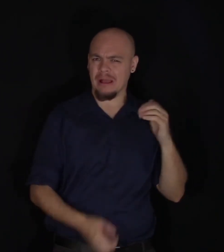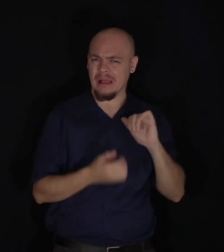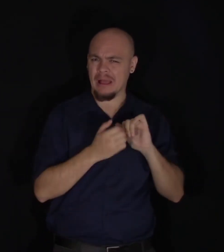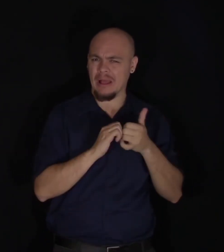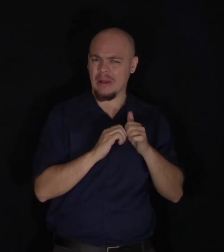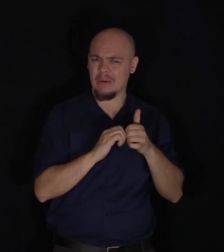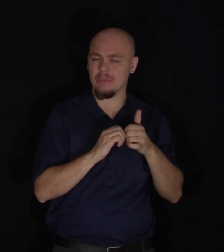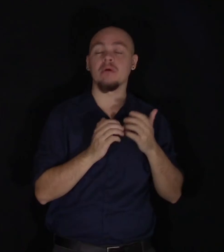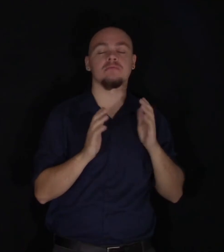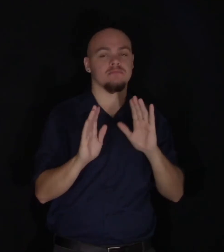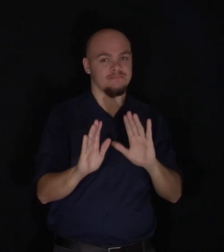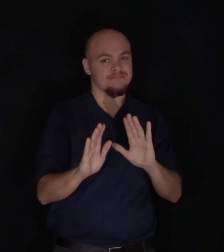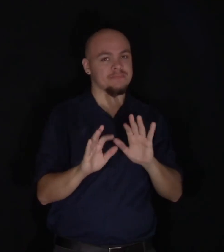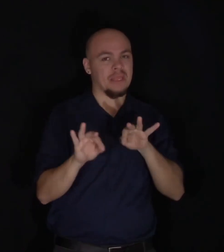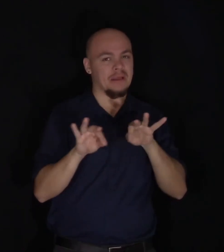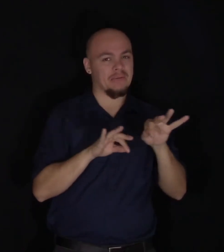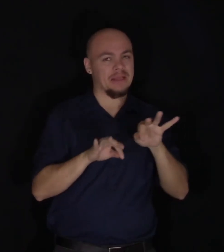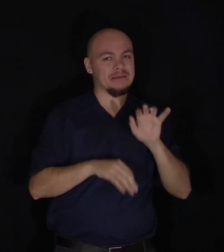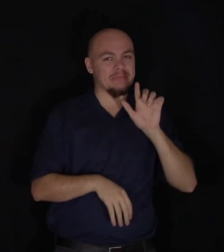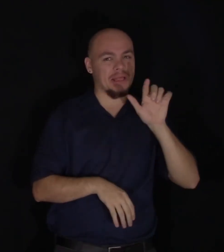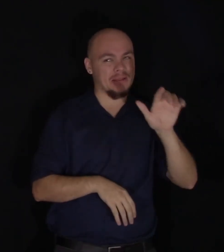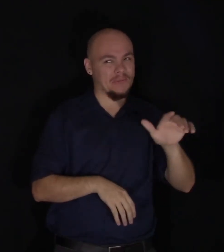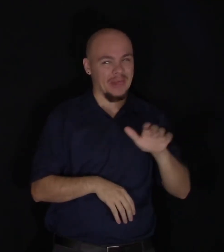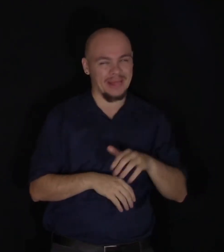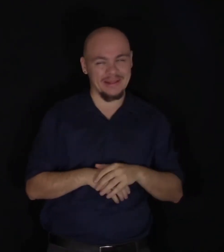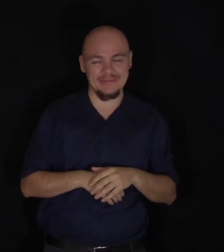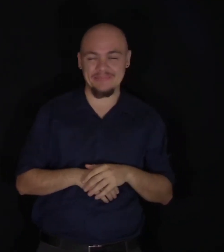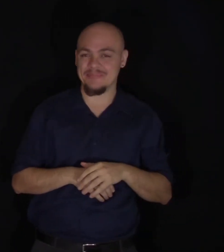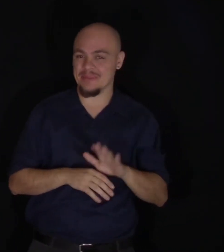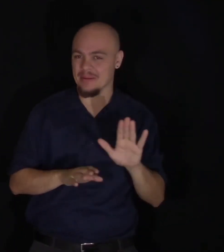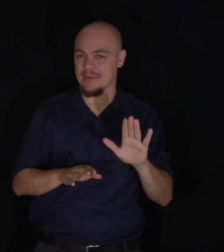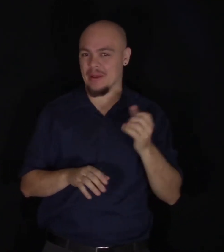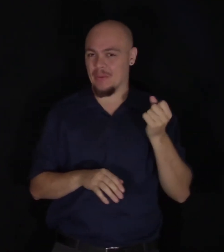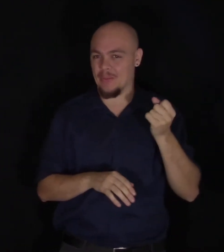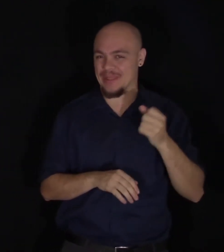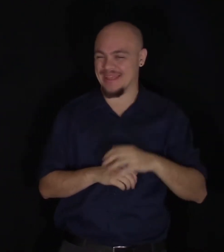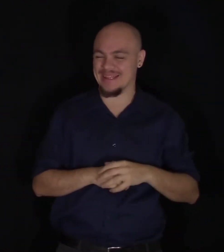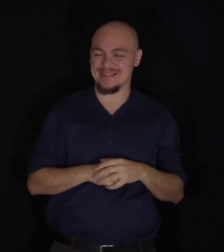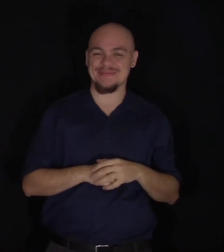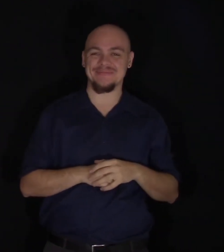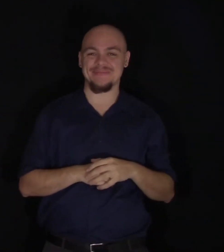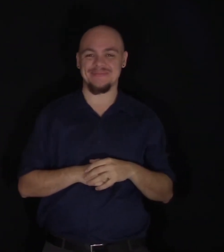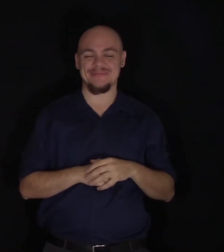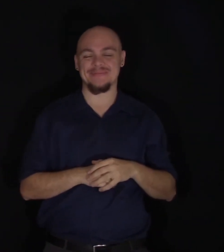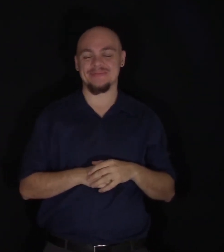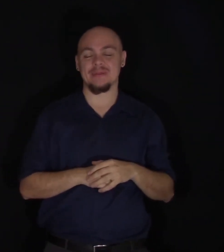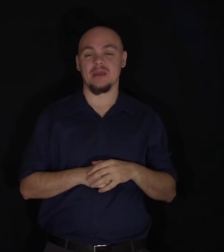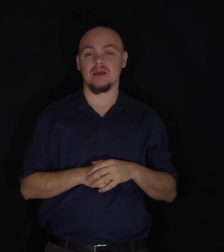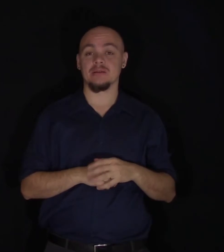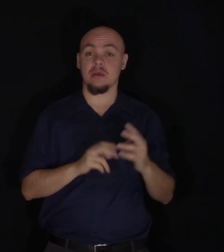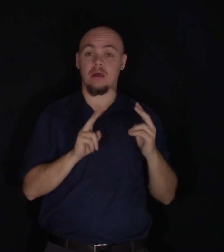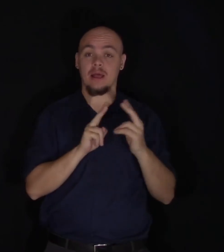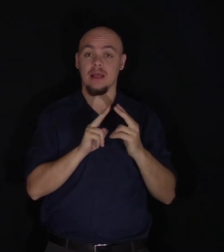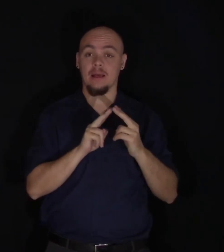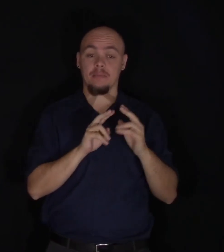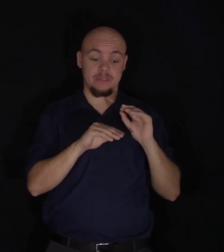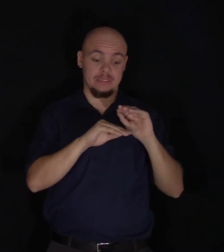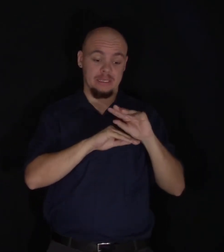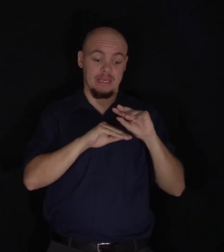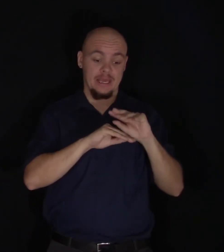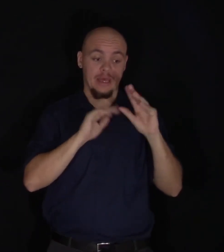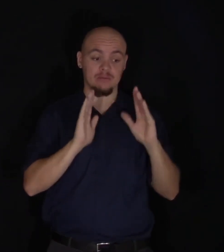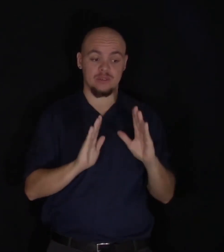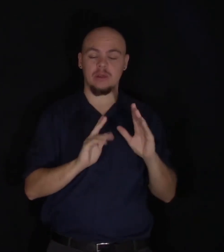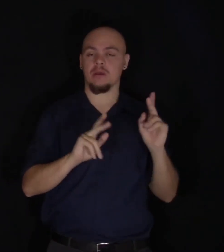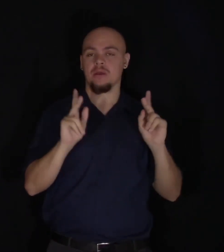Oh, we're going there. But not just yet. As a couples counselor, I hear a lot of